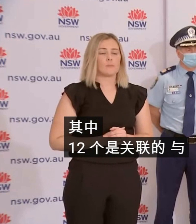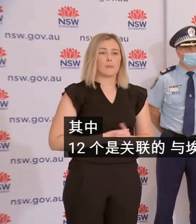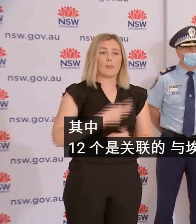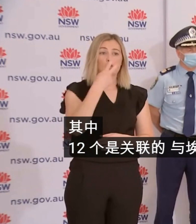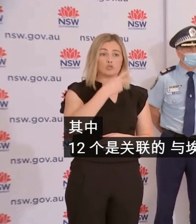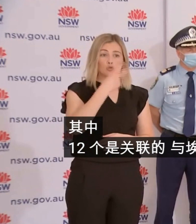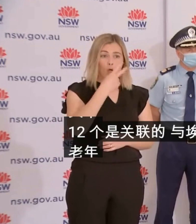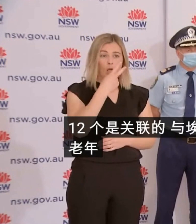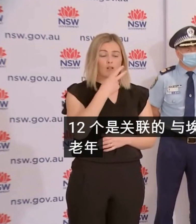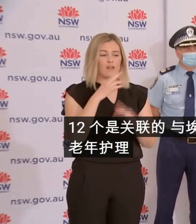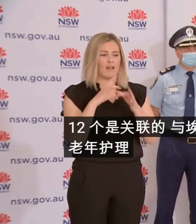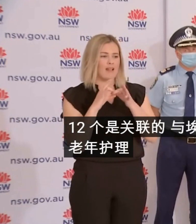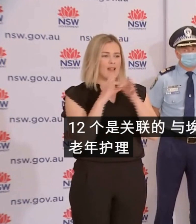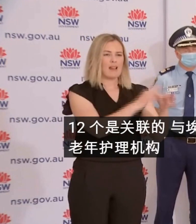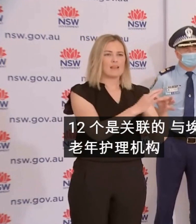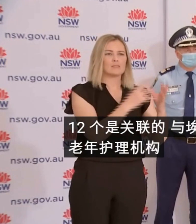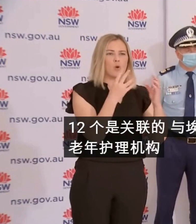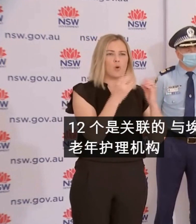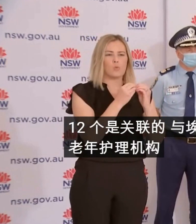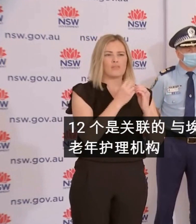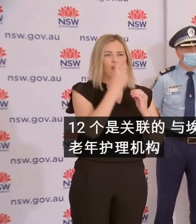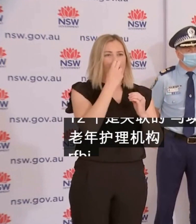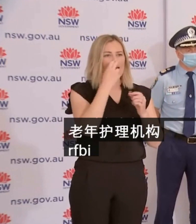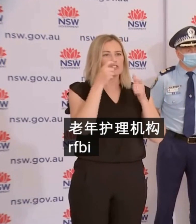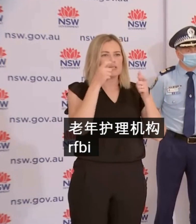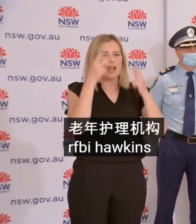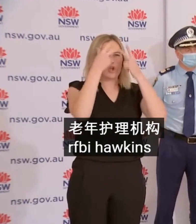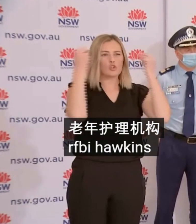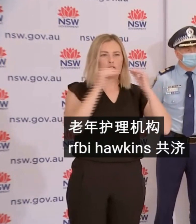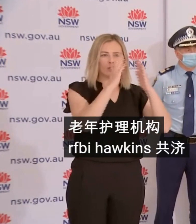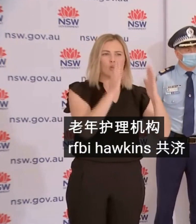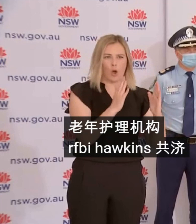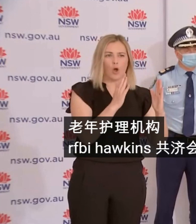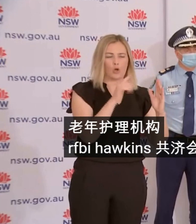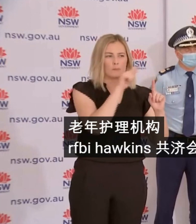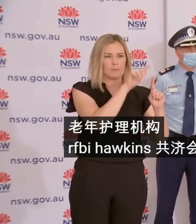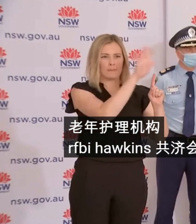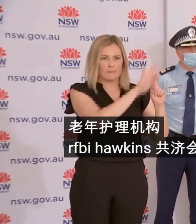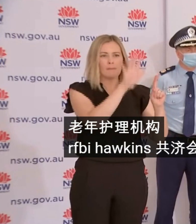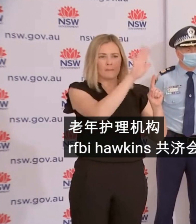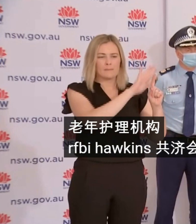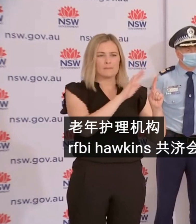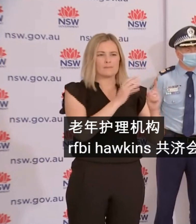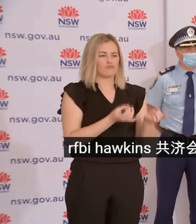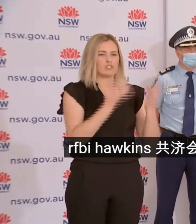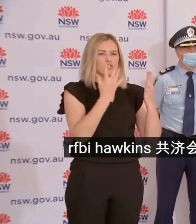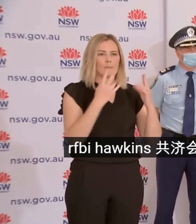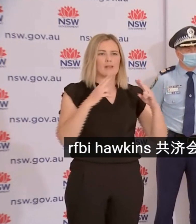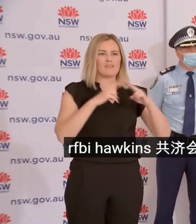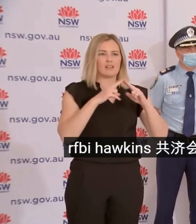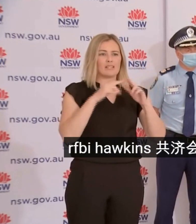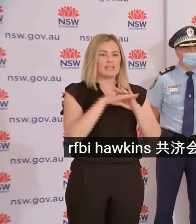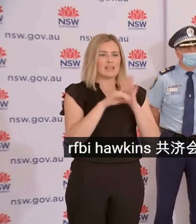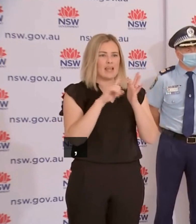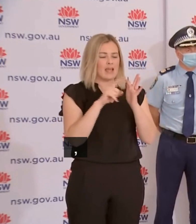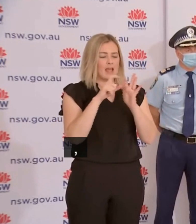are associated with a residential aged care facility, RFBI Hawkins Masonic Retirement Village in